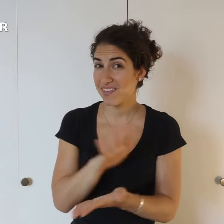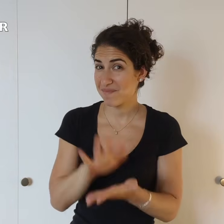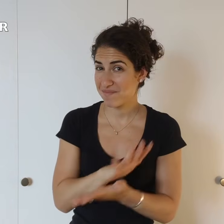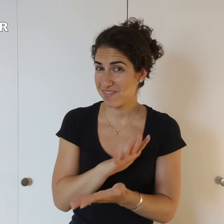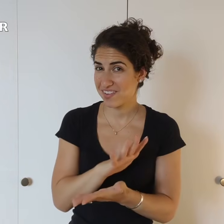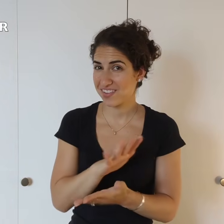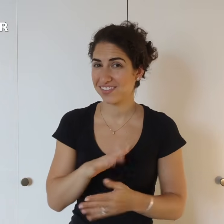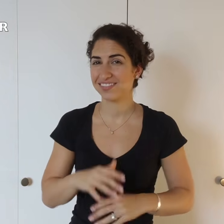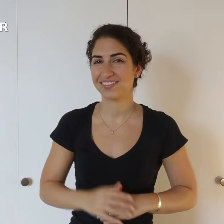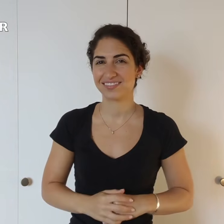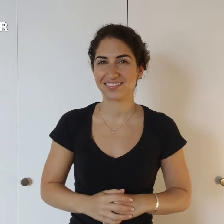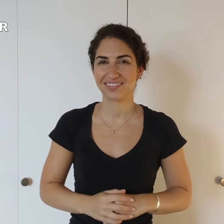Paper.